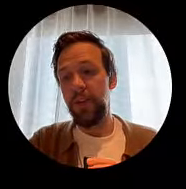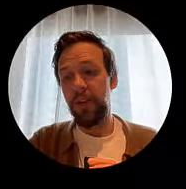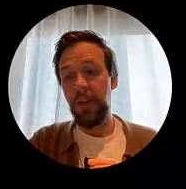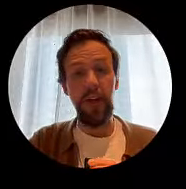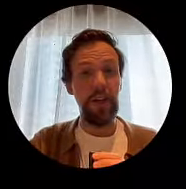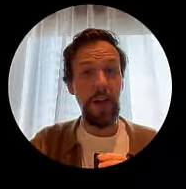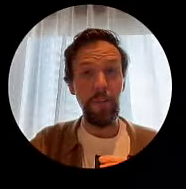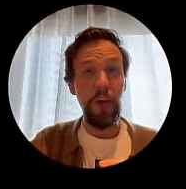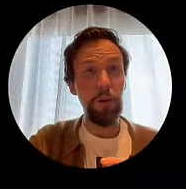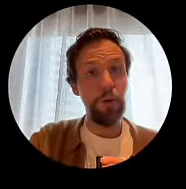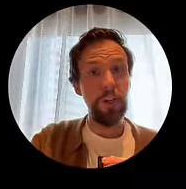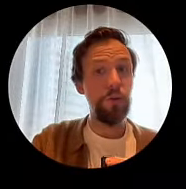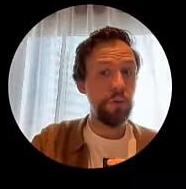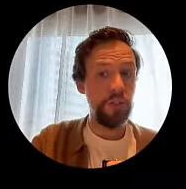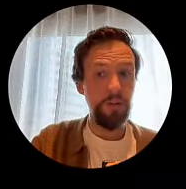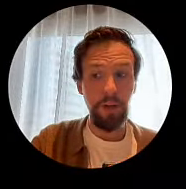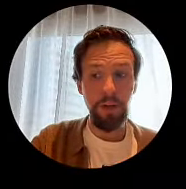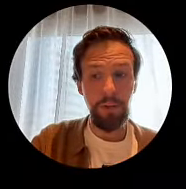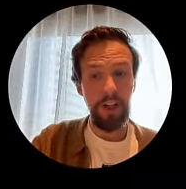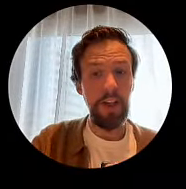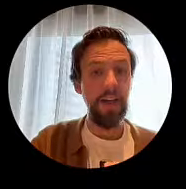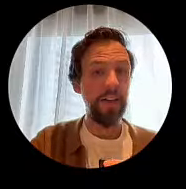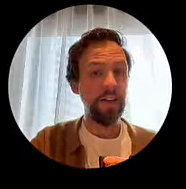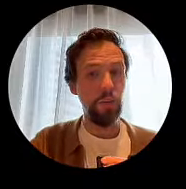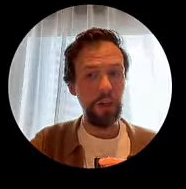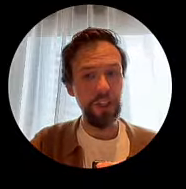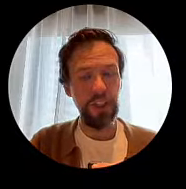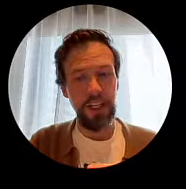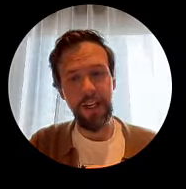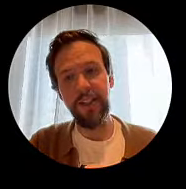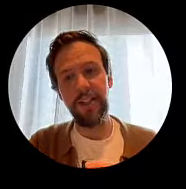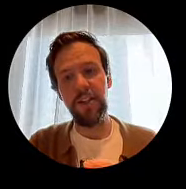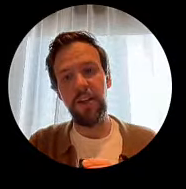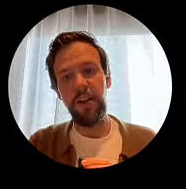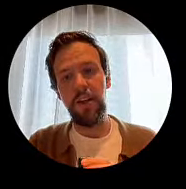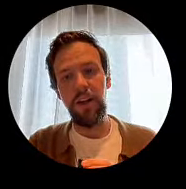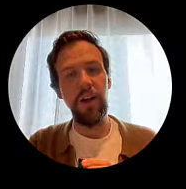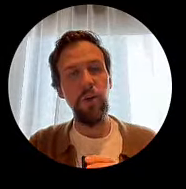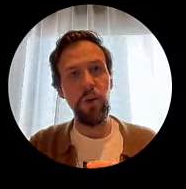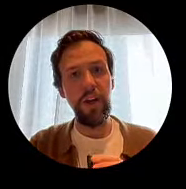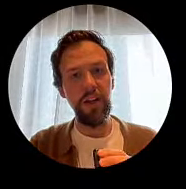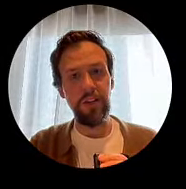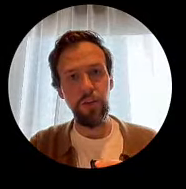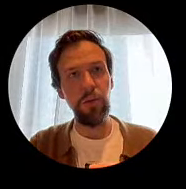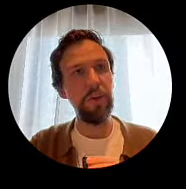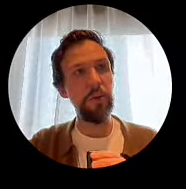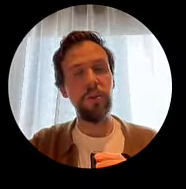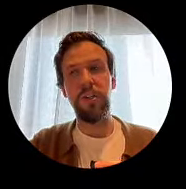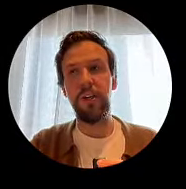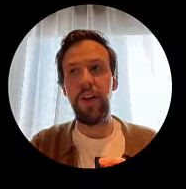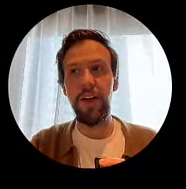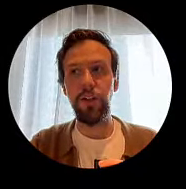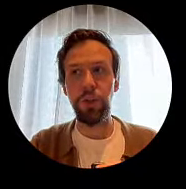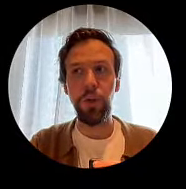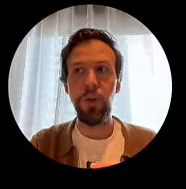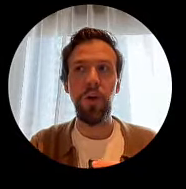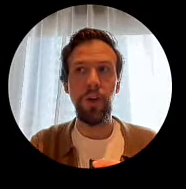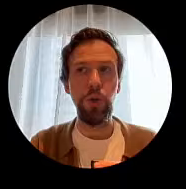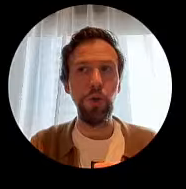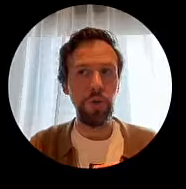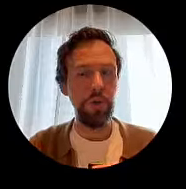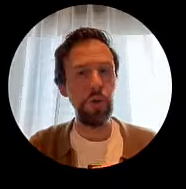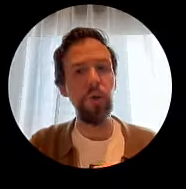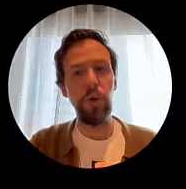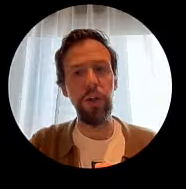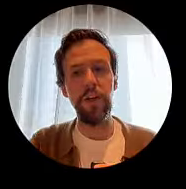I'm now turning to something completely else, which is ratings and reviews. And I showed you